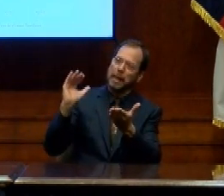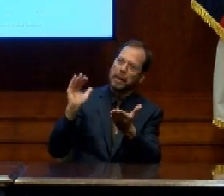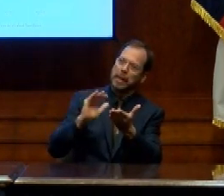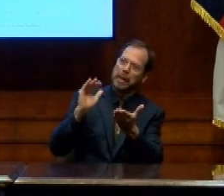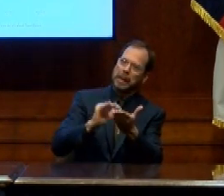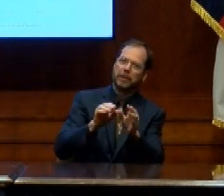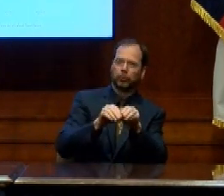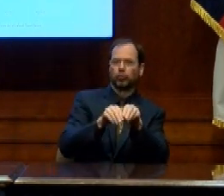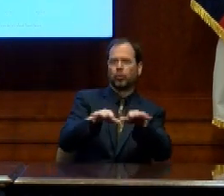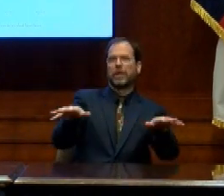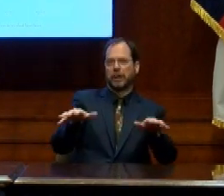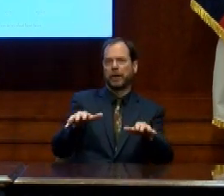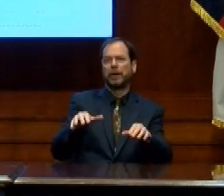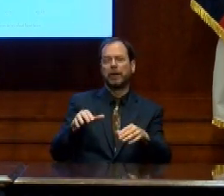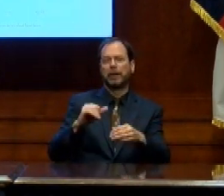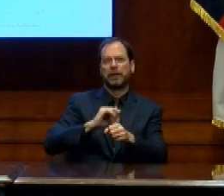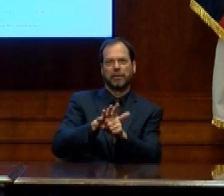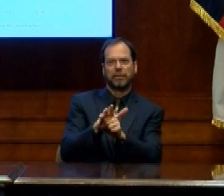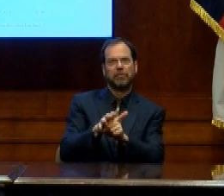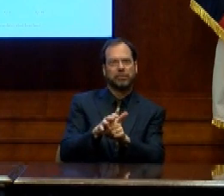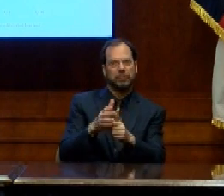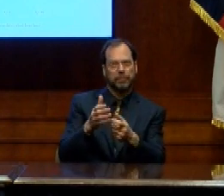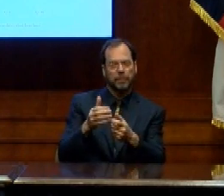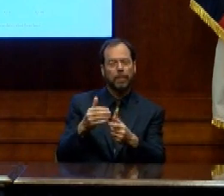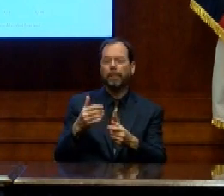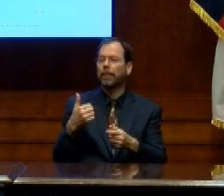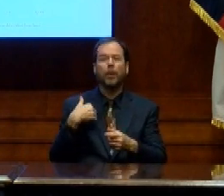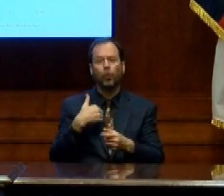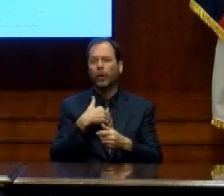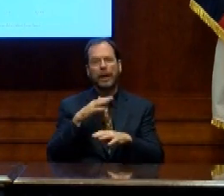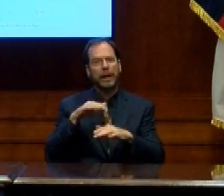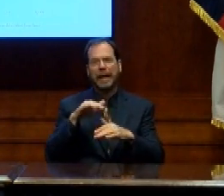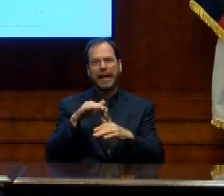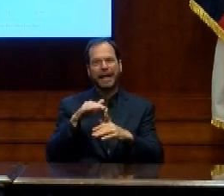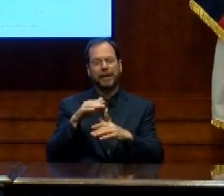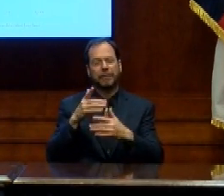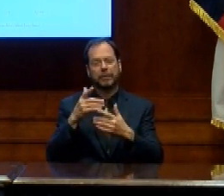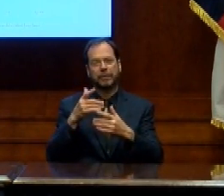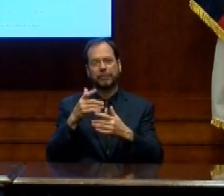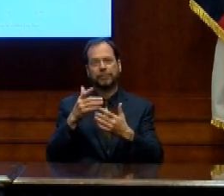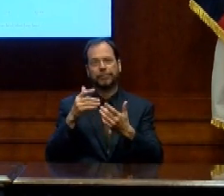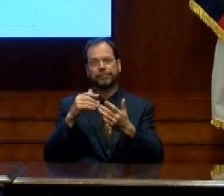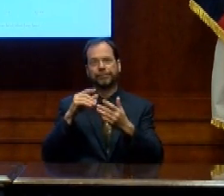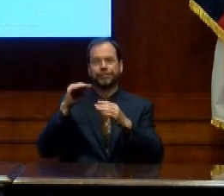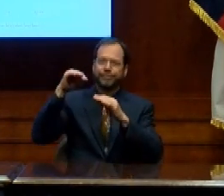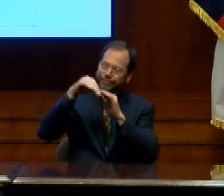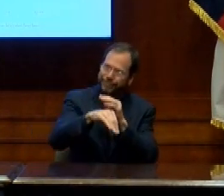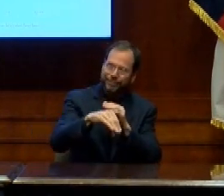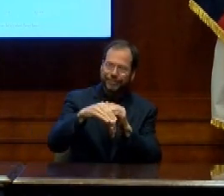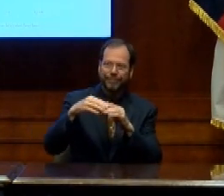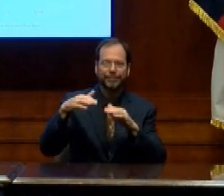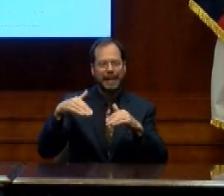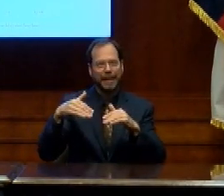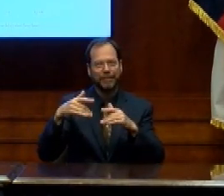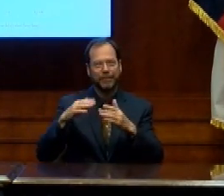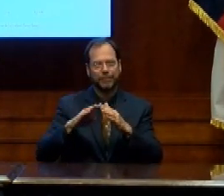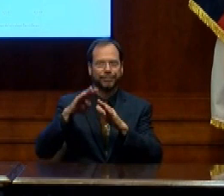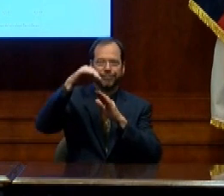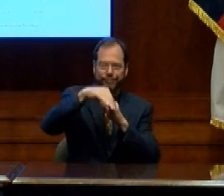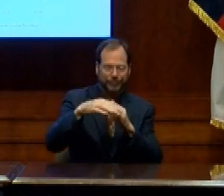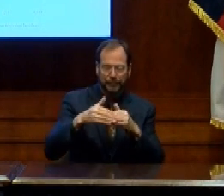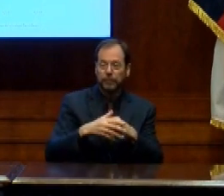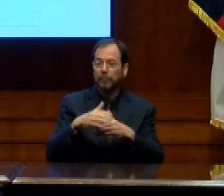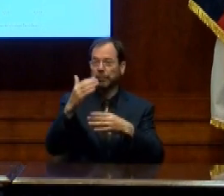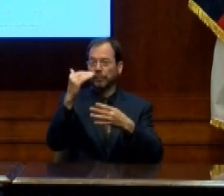the growth of the coronavirus. We've not yet reached the peak and begun on the decline yet.